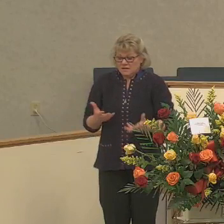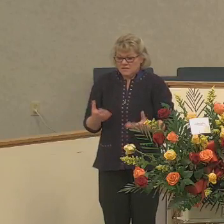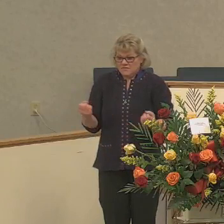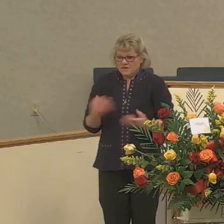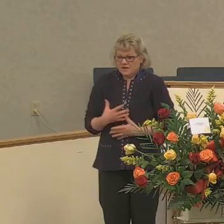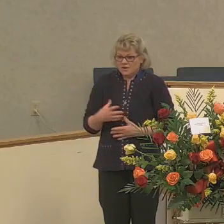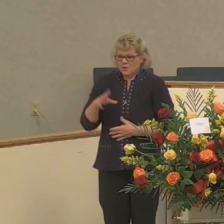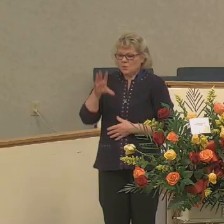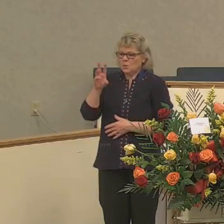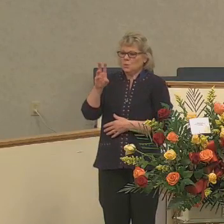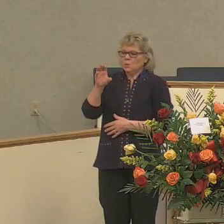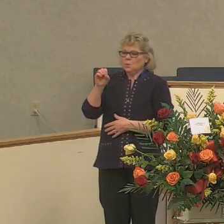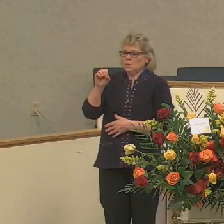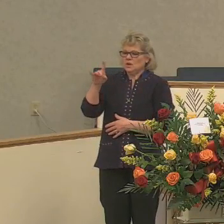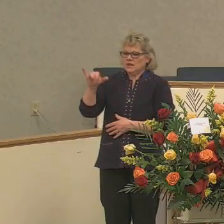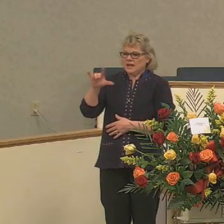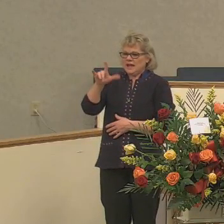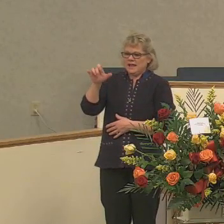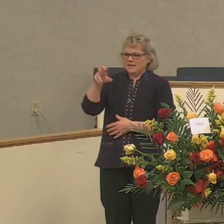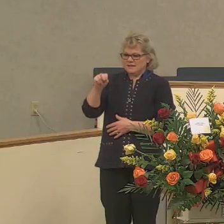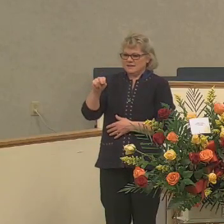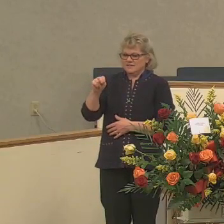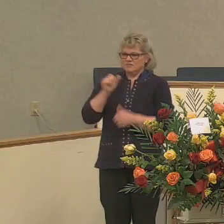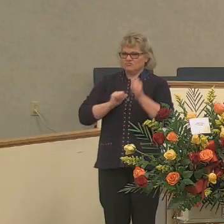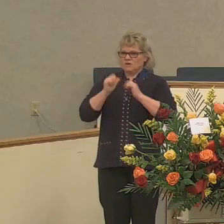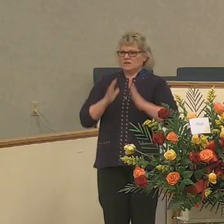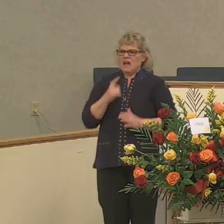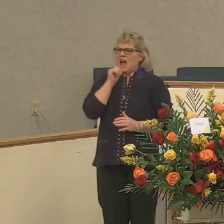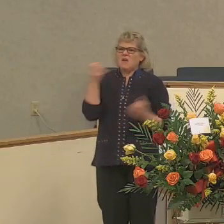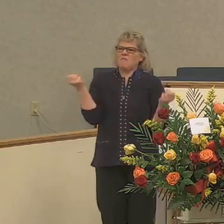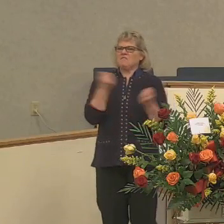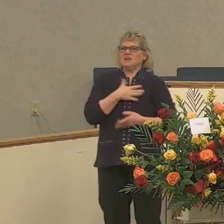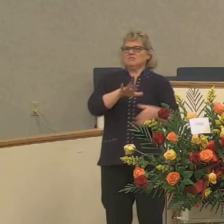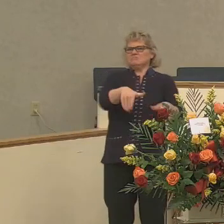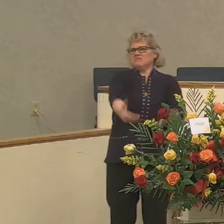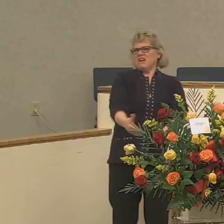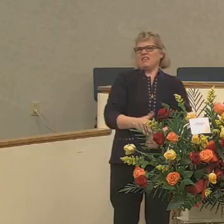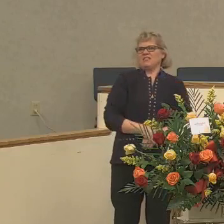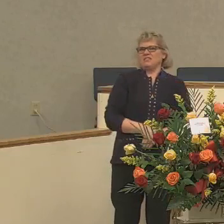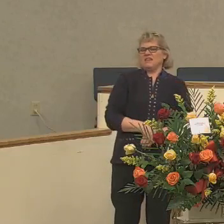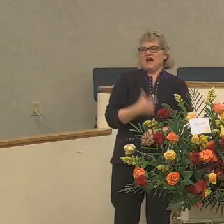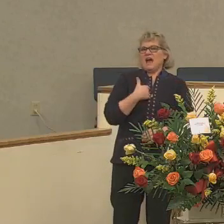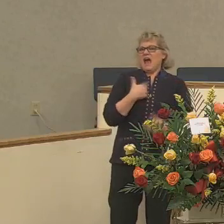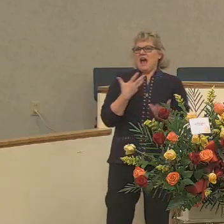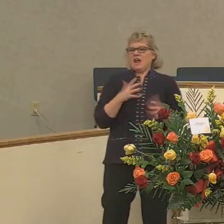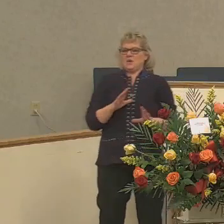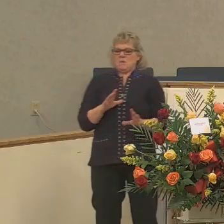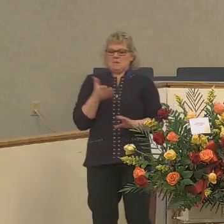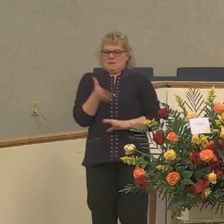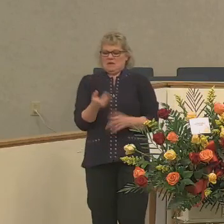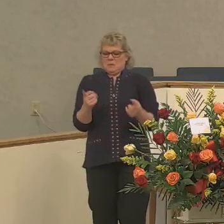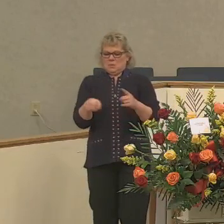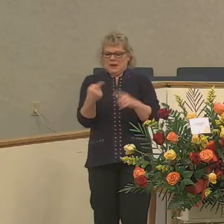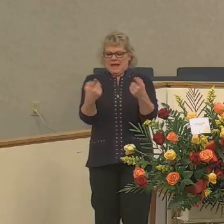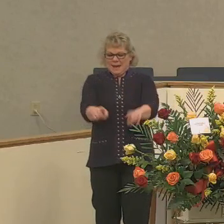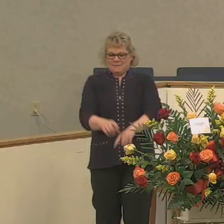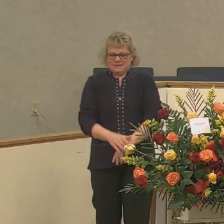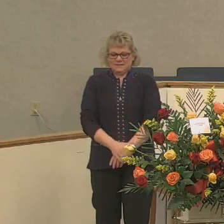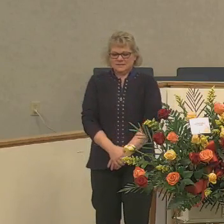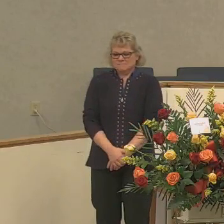Woody Allen is often quoted for saying, I don't fear death, I just don't want to be there when it happens.